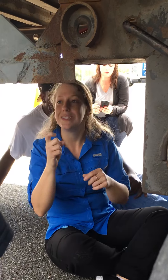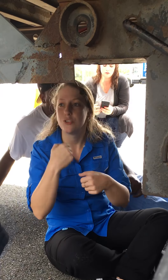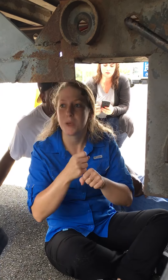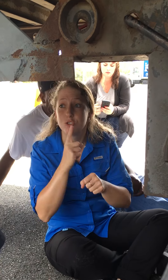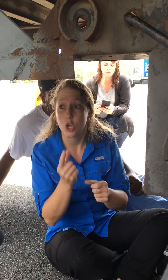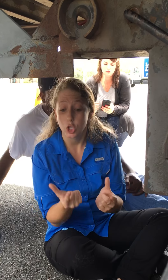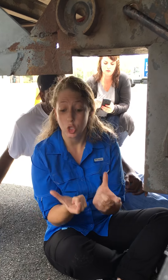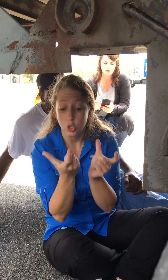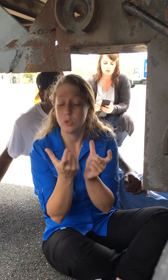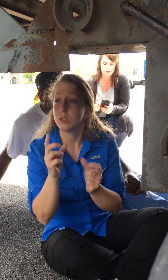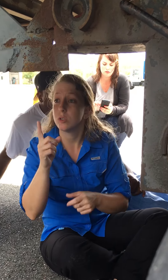arm.